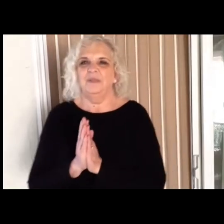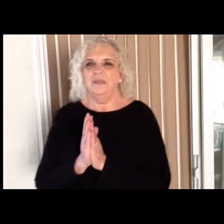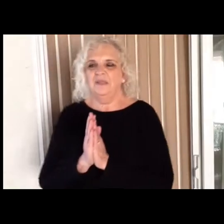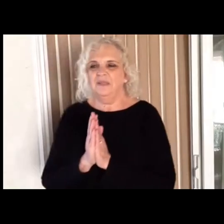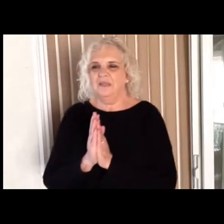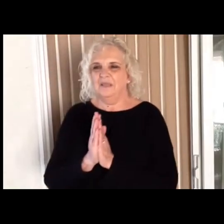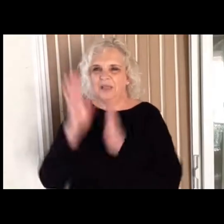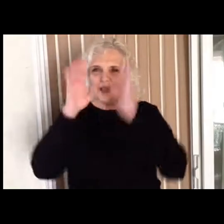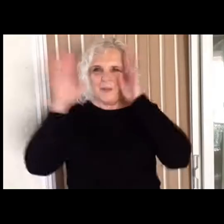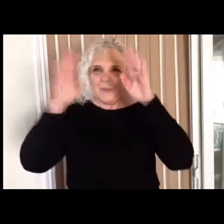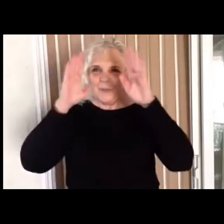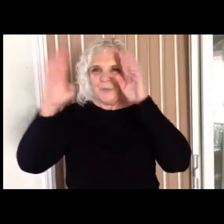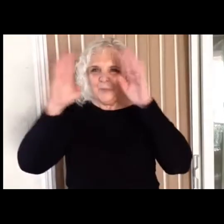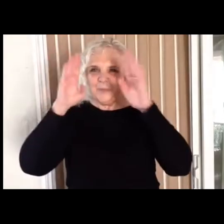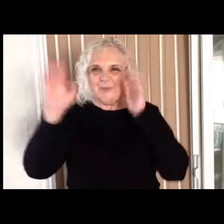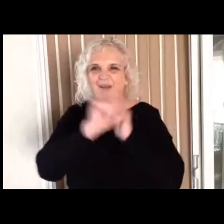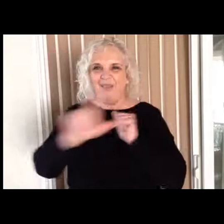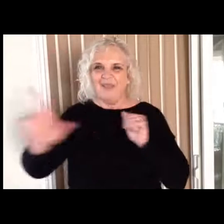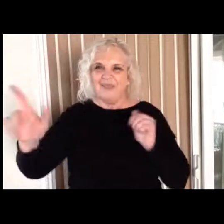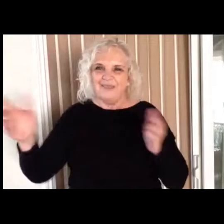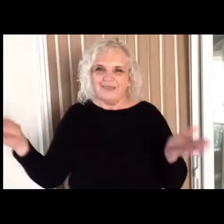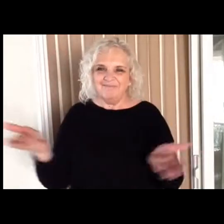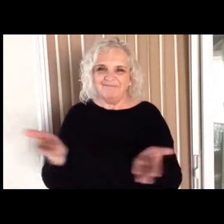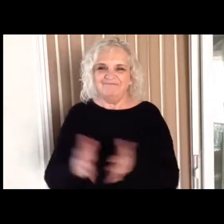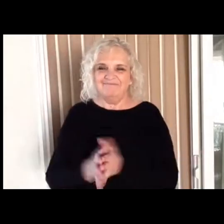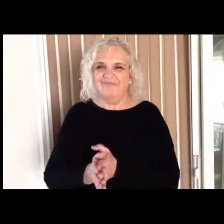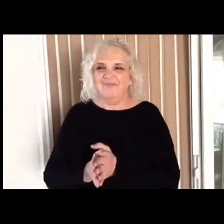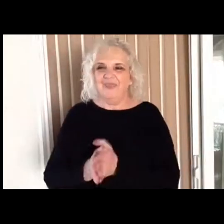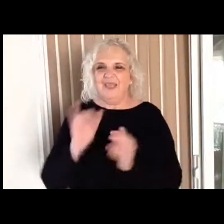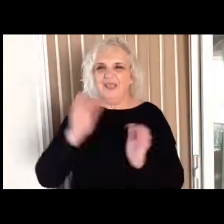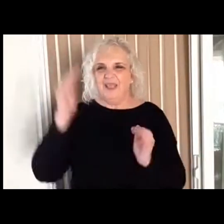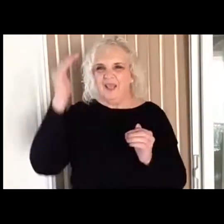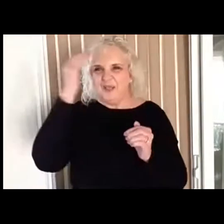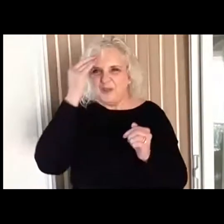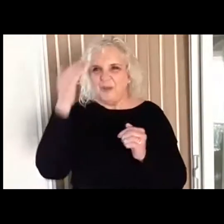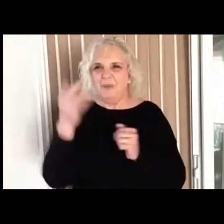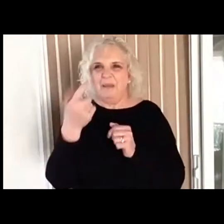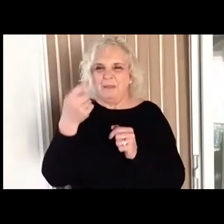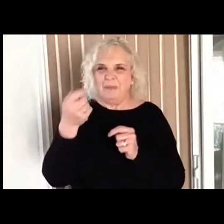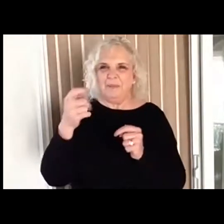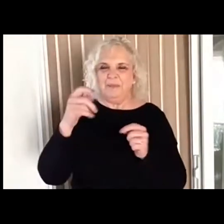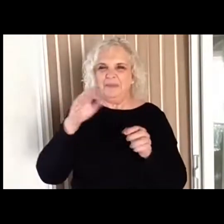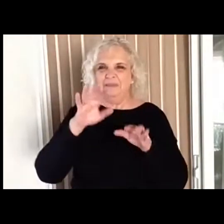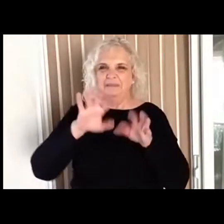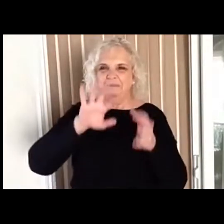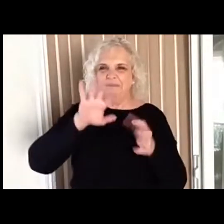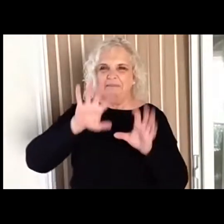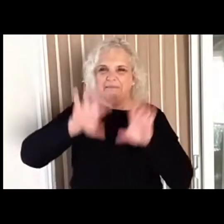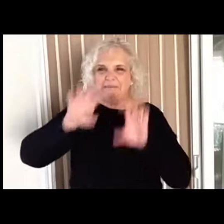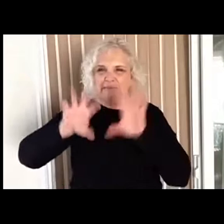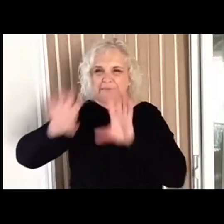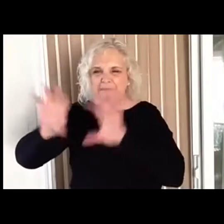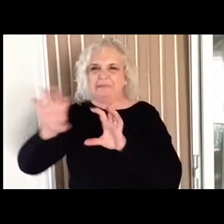hello, everybody. I know this, I know this got a little choppy for some of you. My